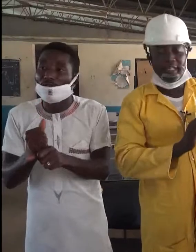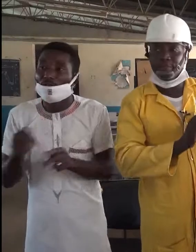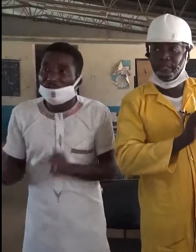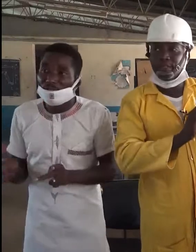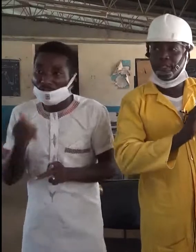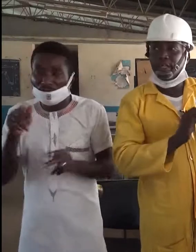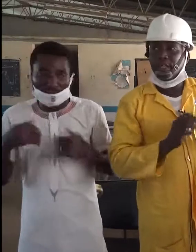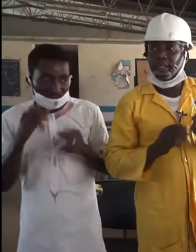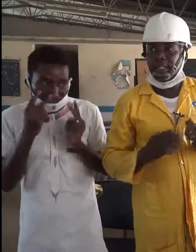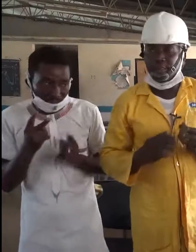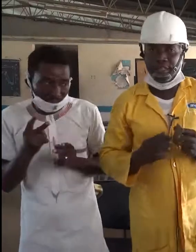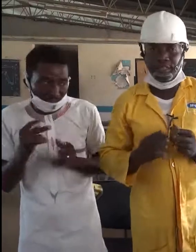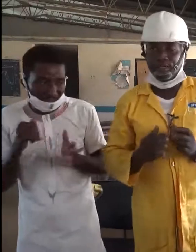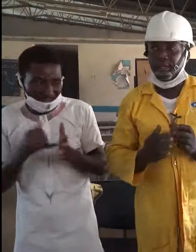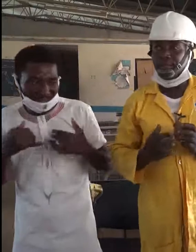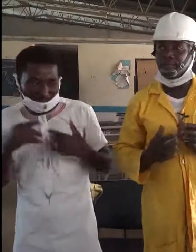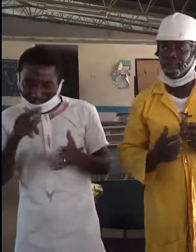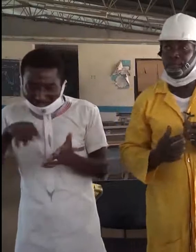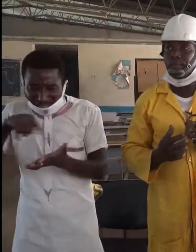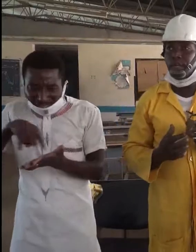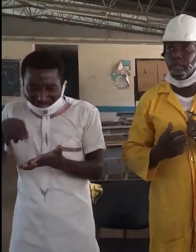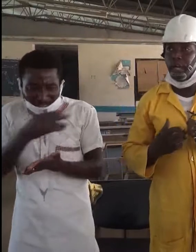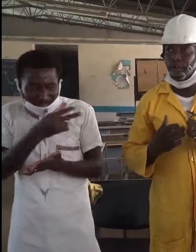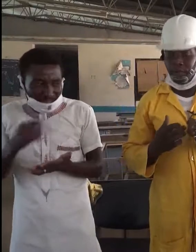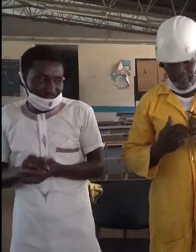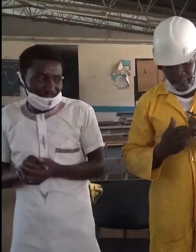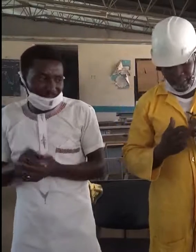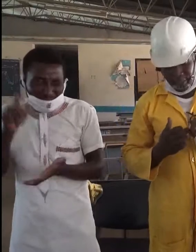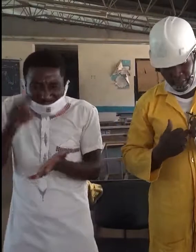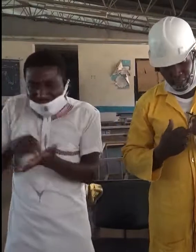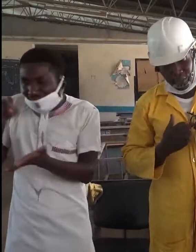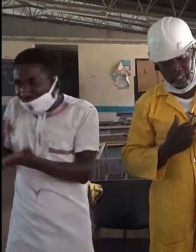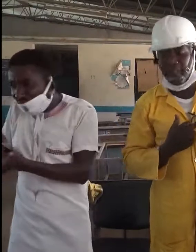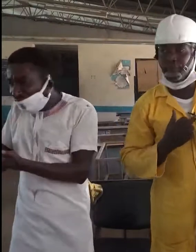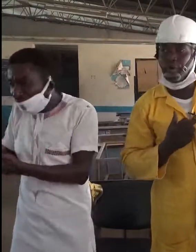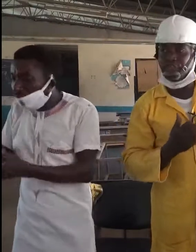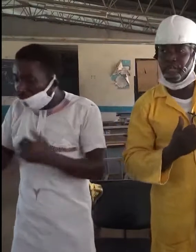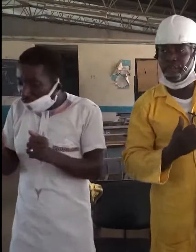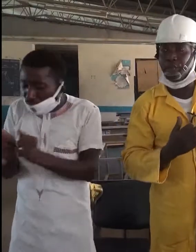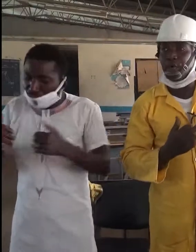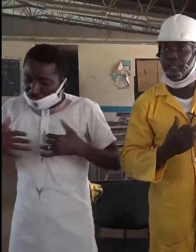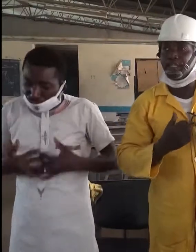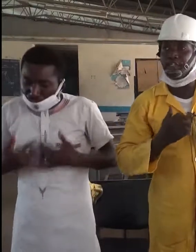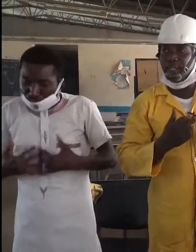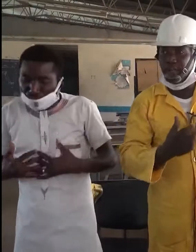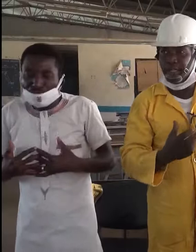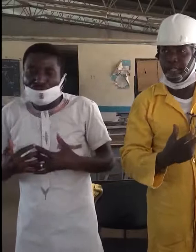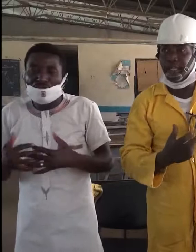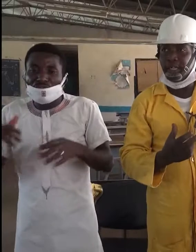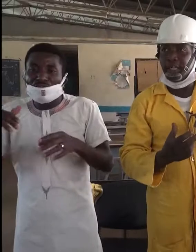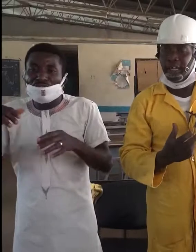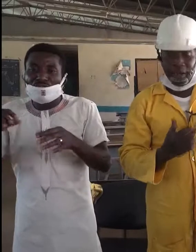see it has been drilled. And this drilling, you see in form of chain, we call it chain